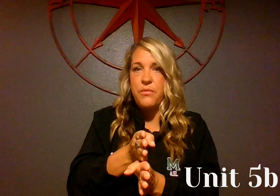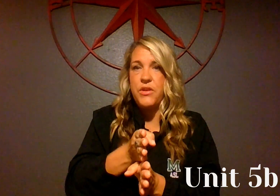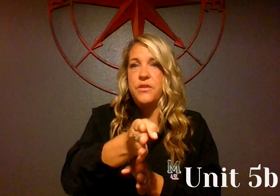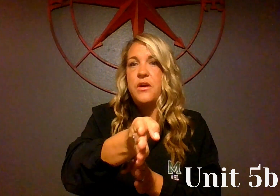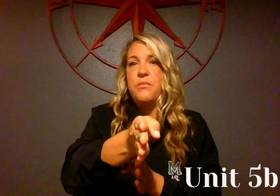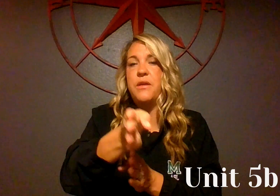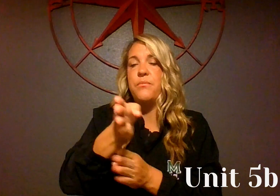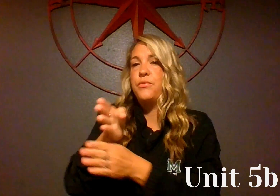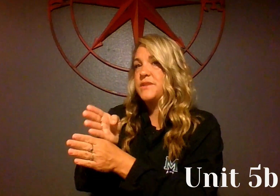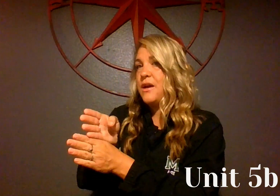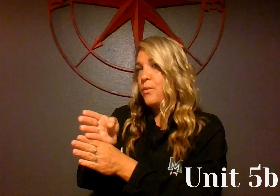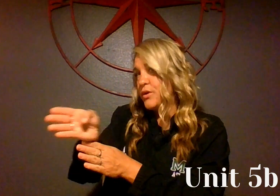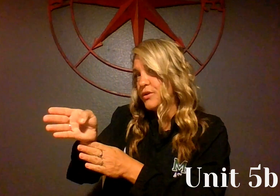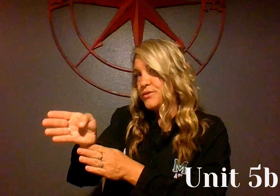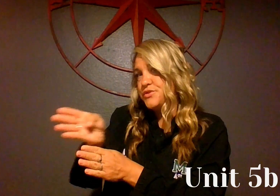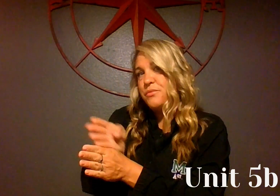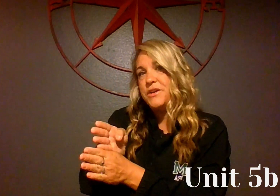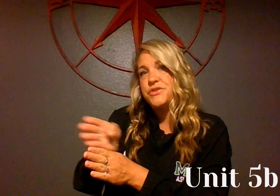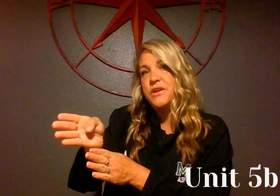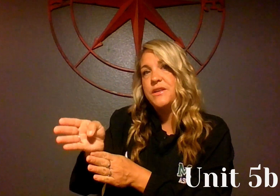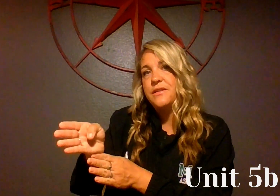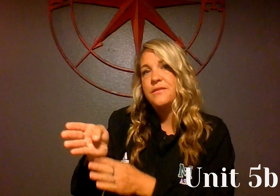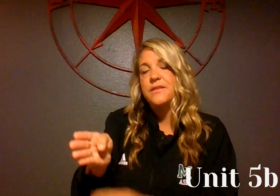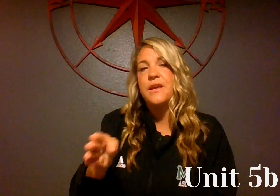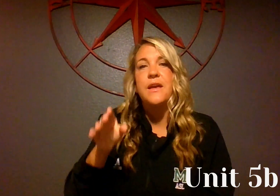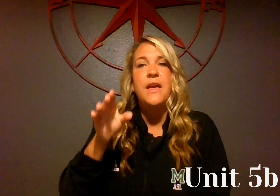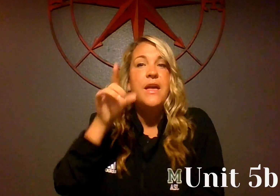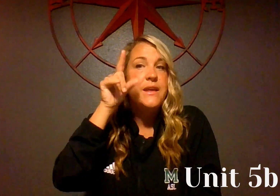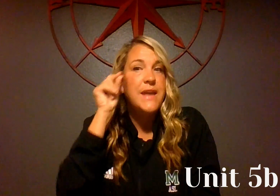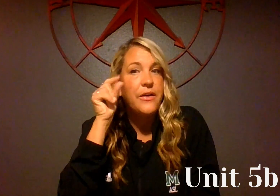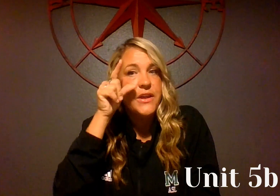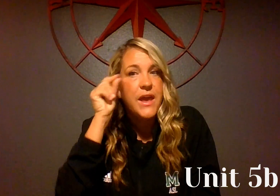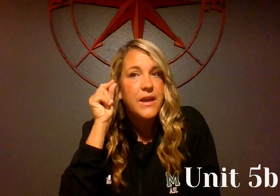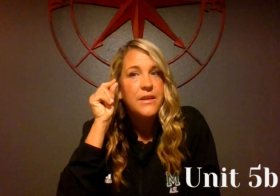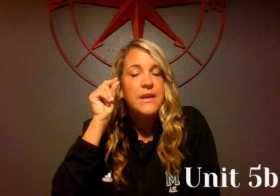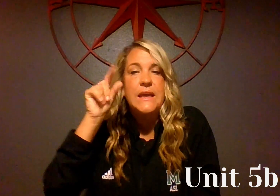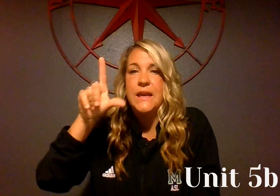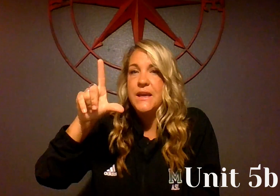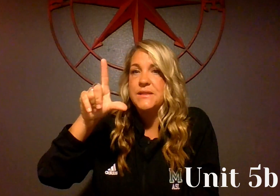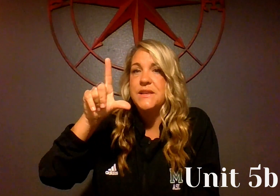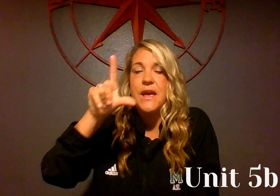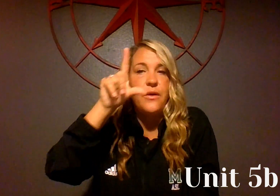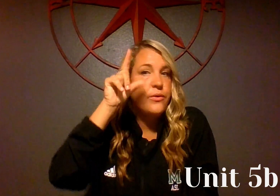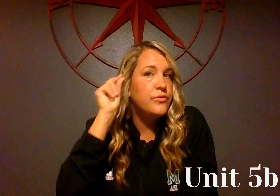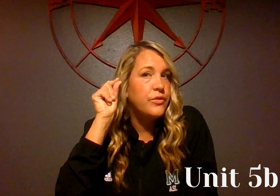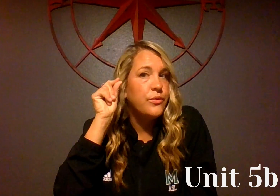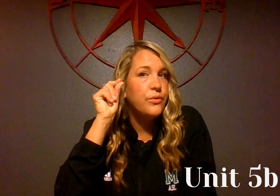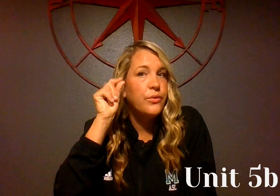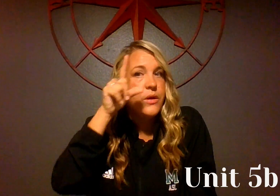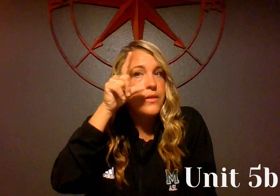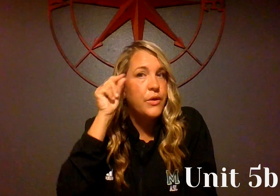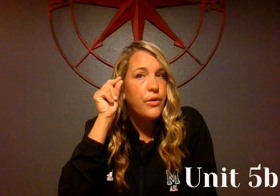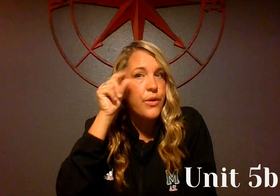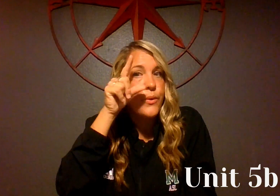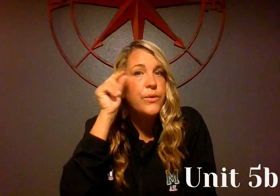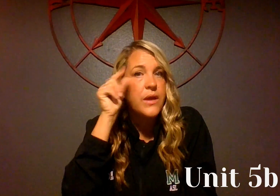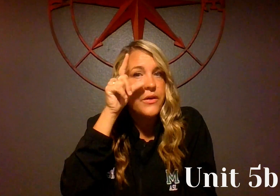of the non-dominant and pulls outward, to major in. Gallaudet, it's an L to a little O,